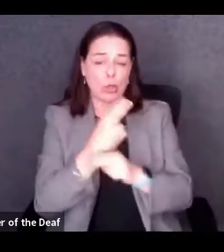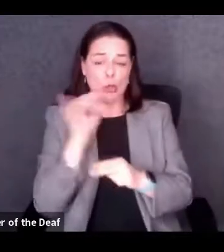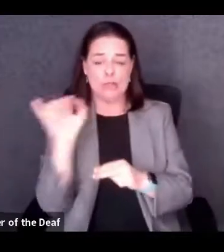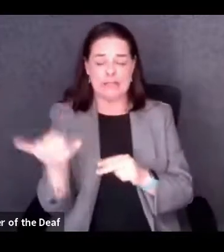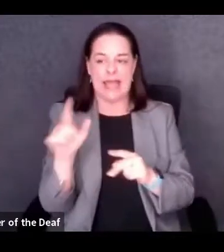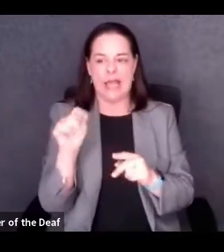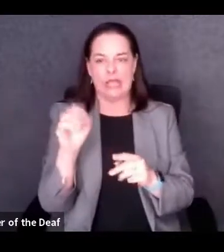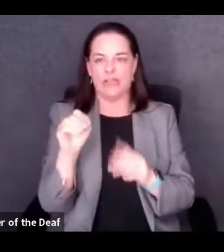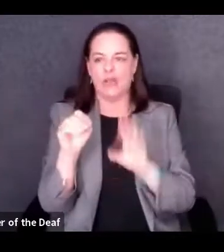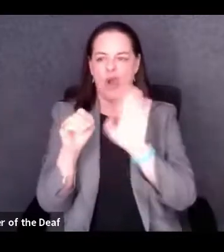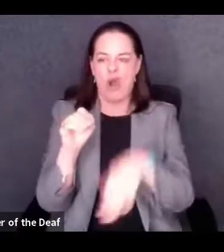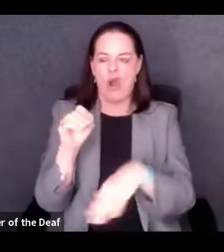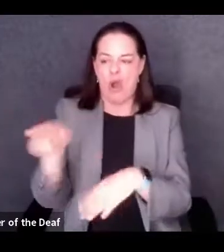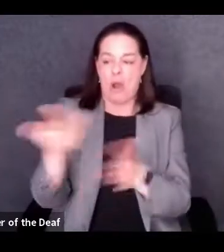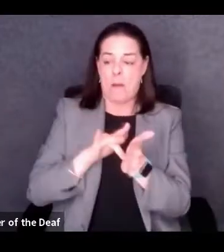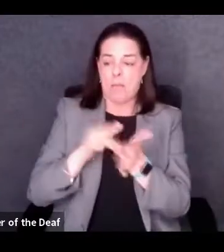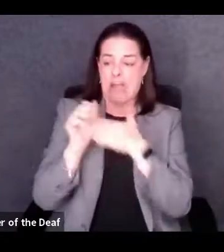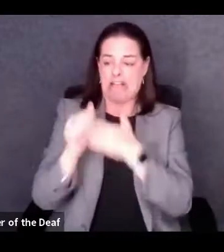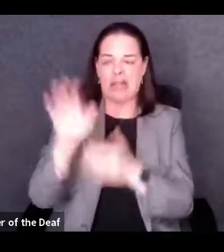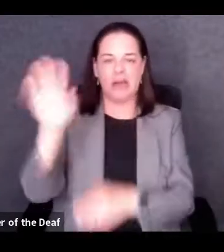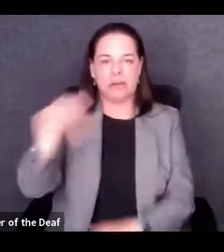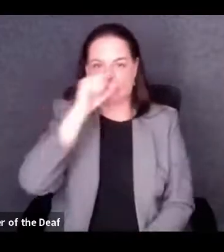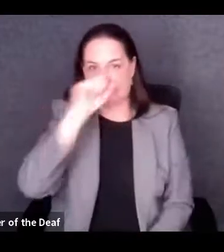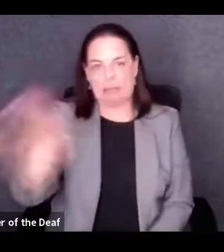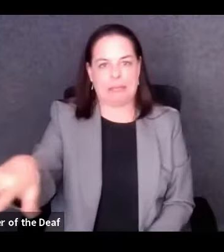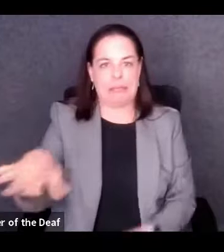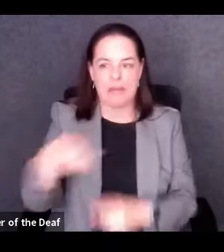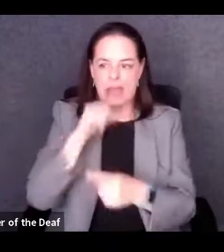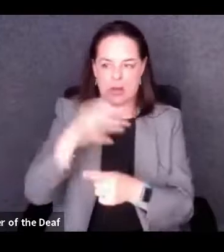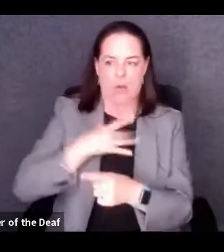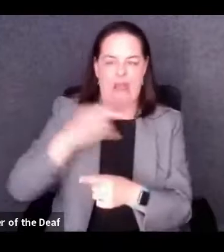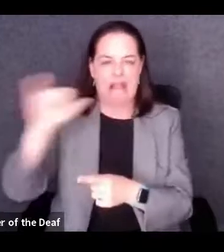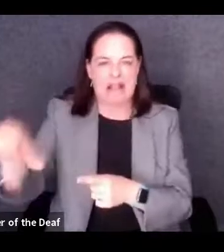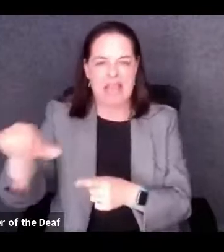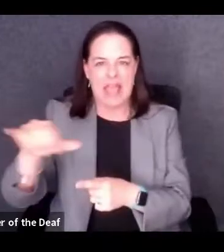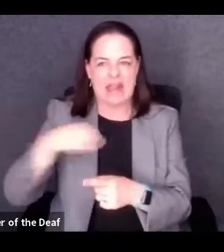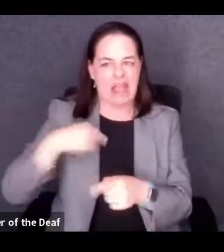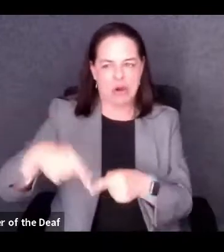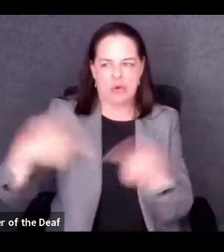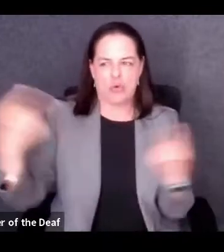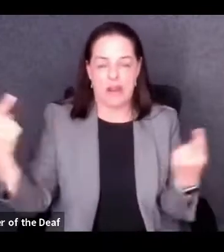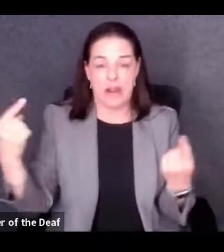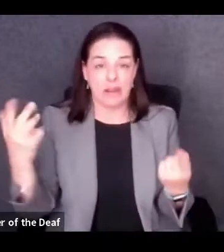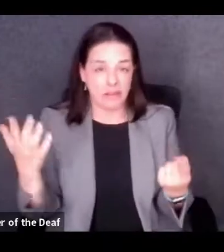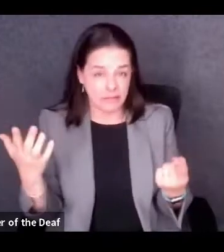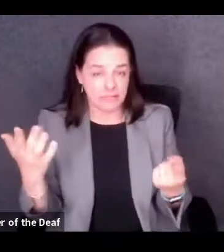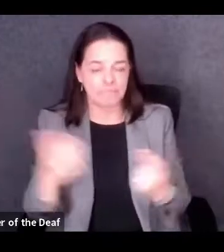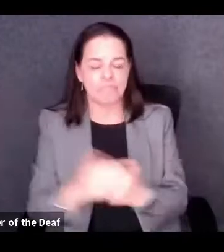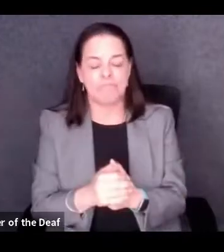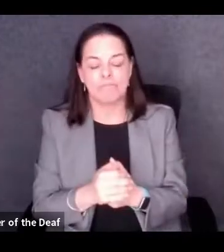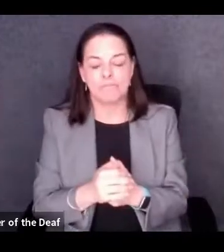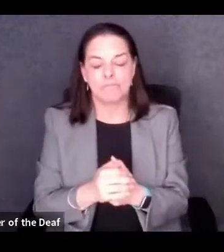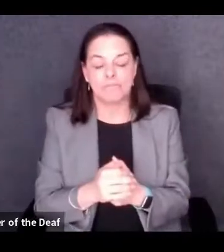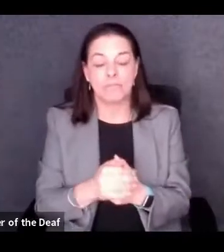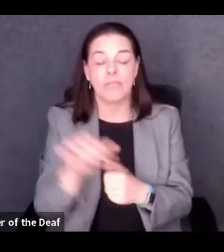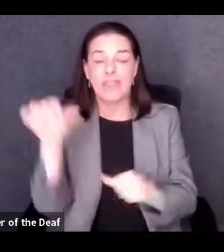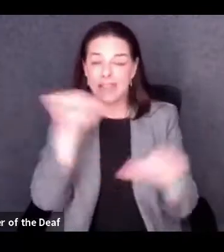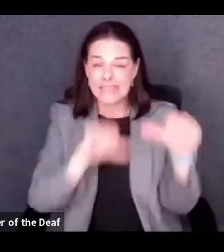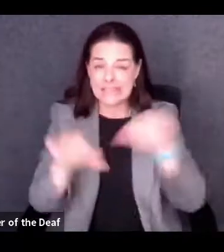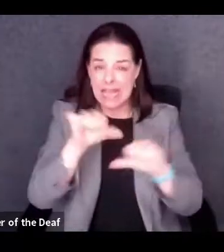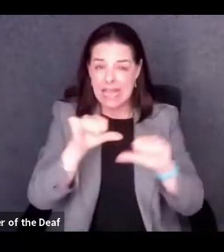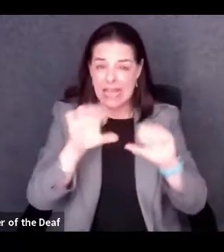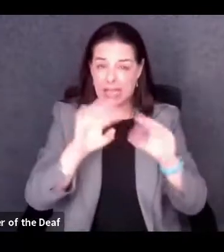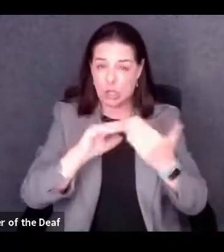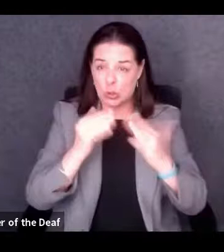to dismiss medical guidance that they don't like or personally disagree with. While the scientific